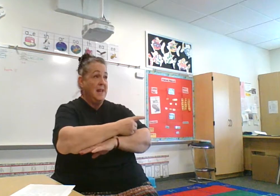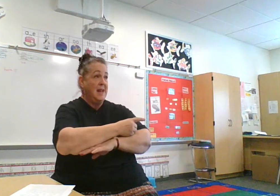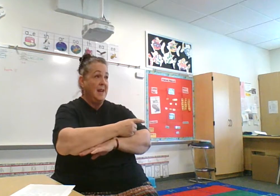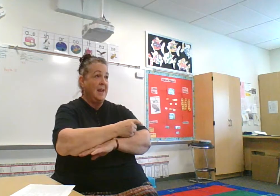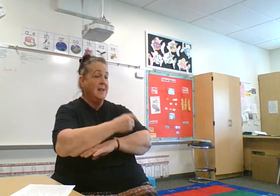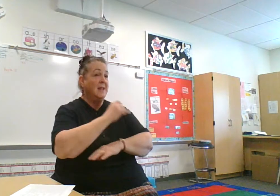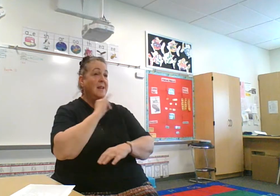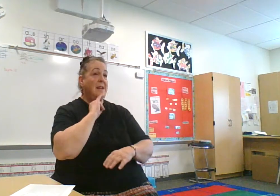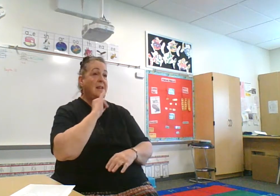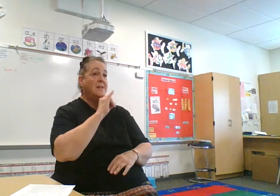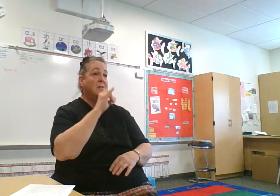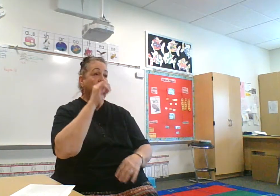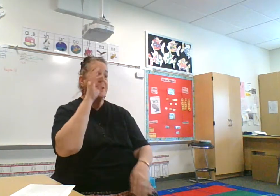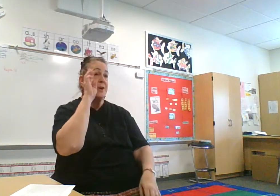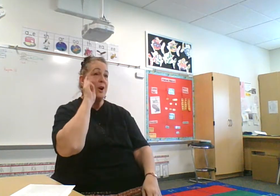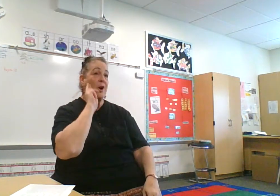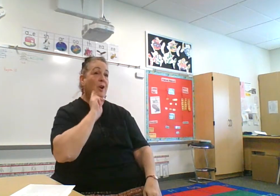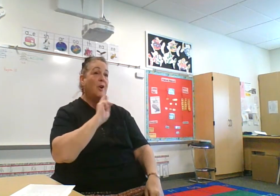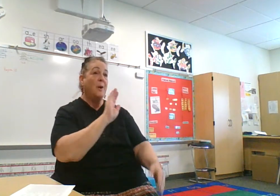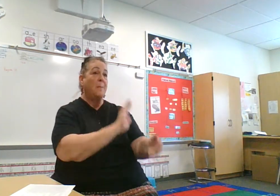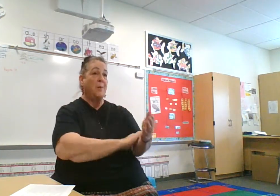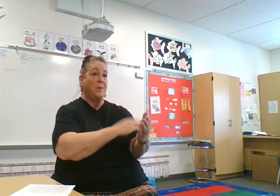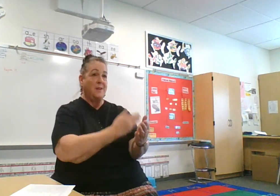Today is her birthday.